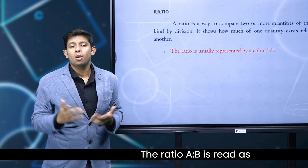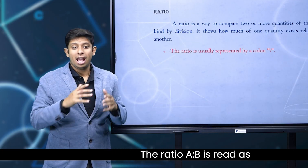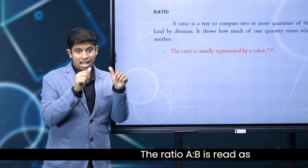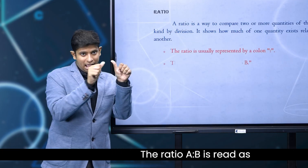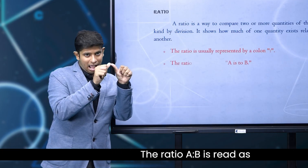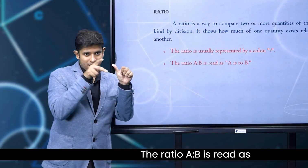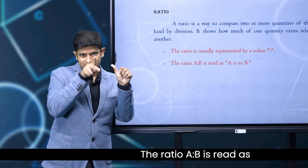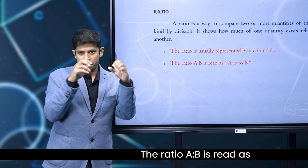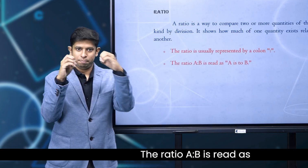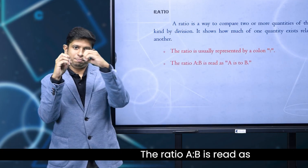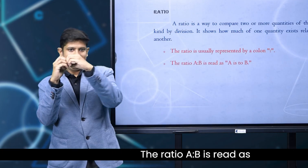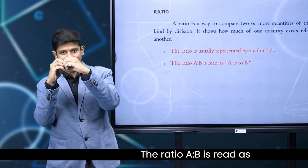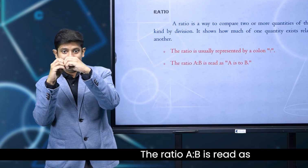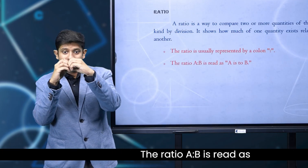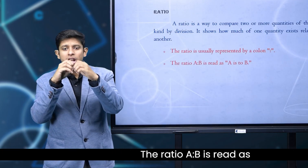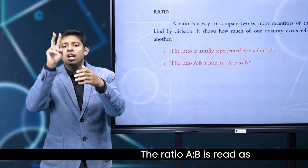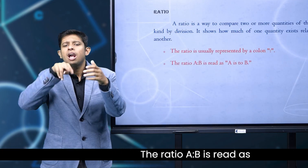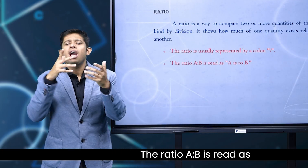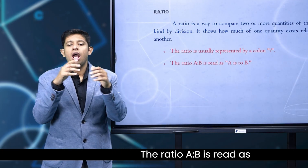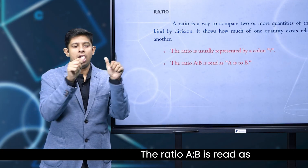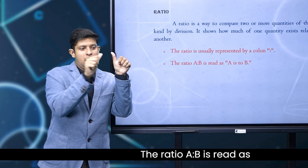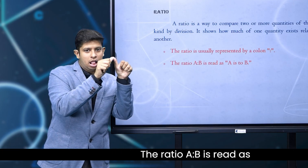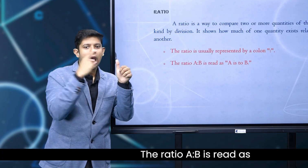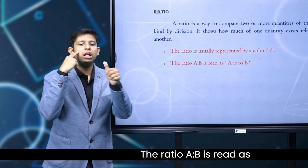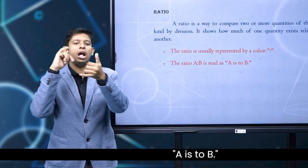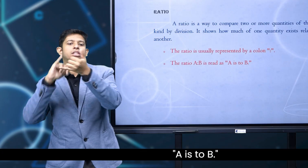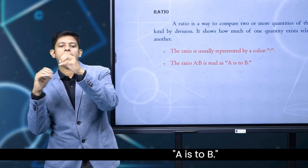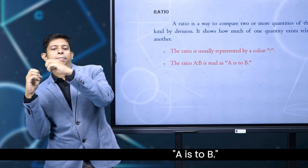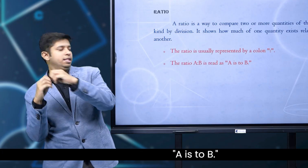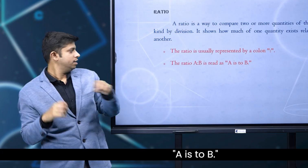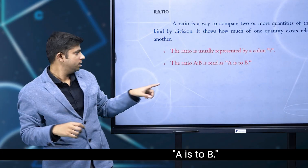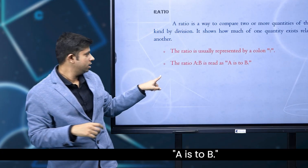The ratio A:B is read as A:B.